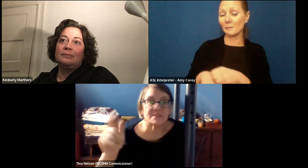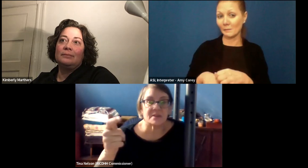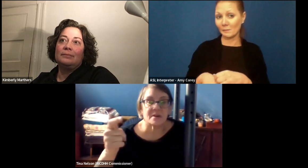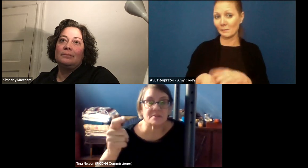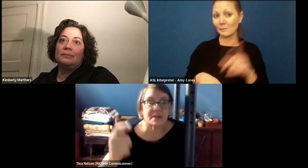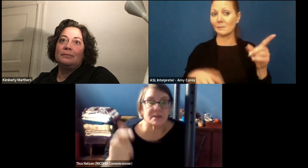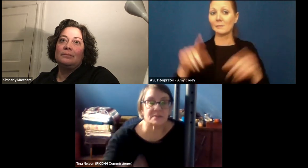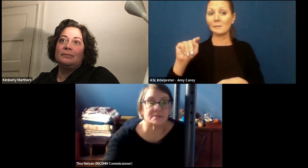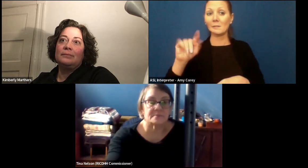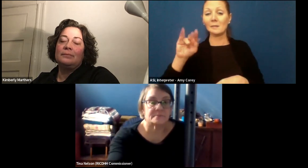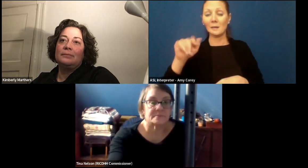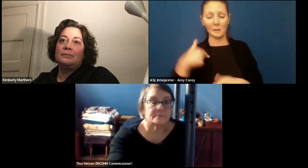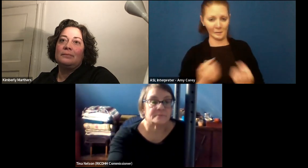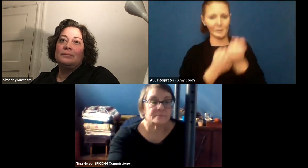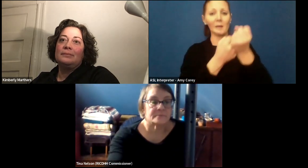This is Tina. I'll second.